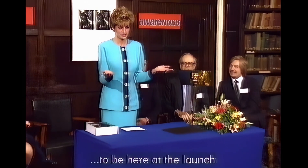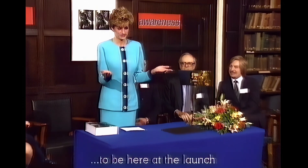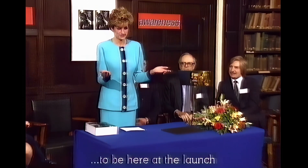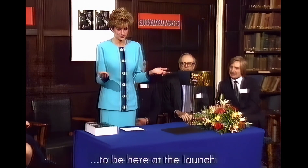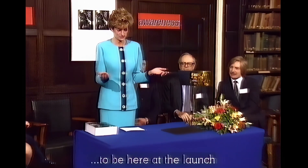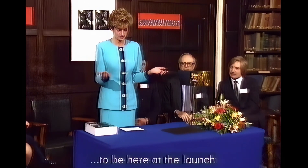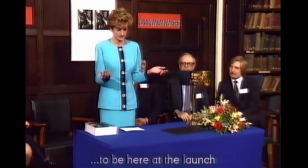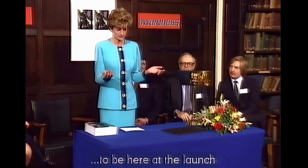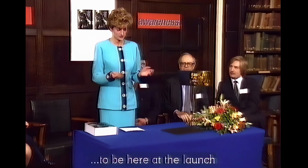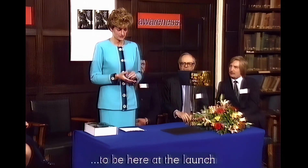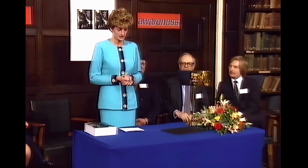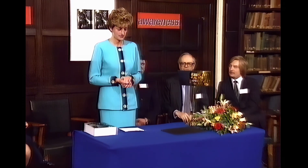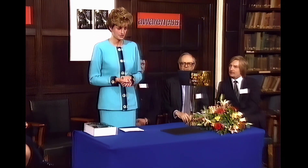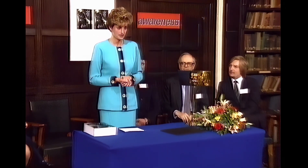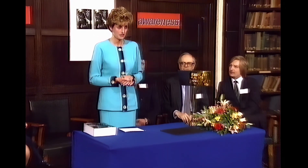to be here at the launch,